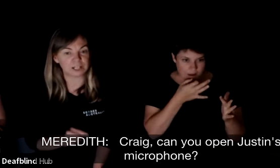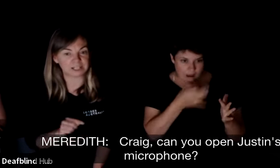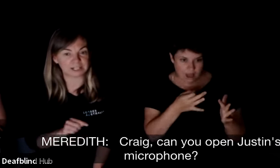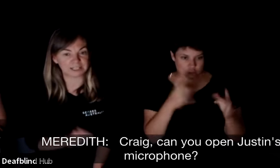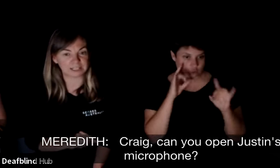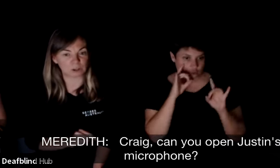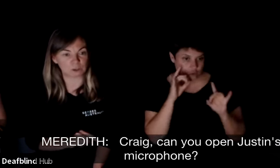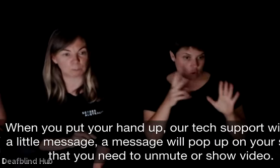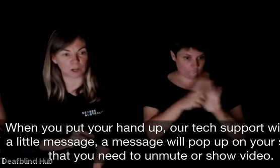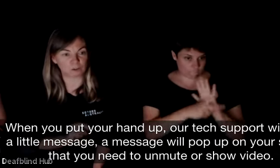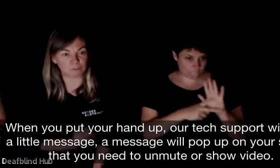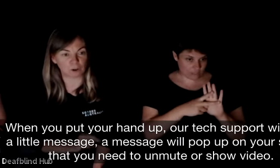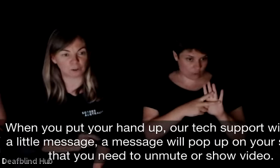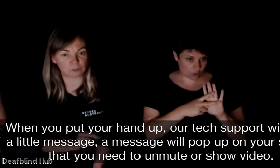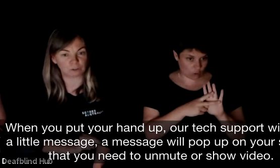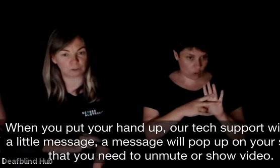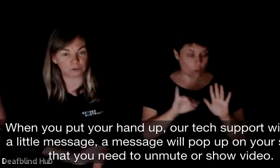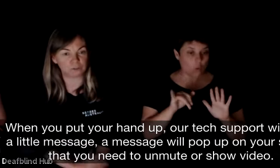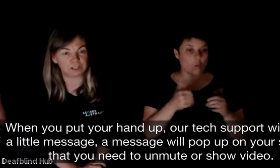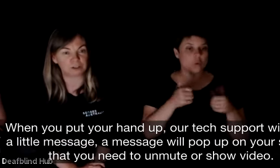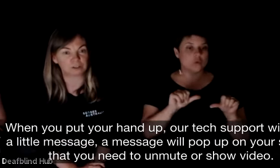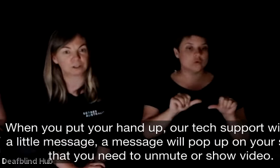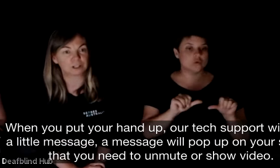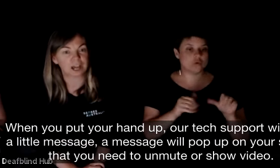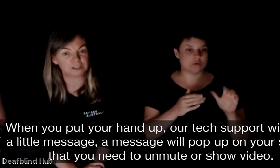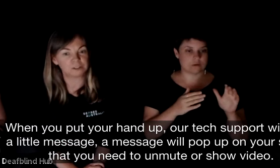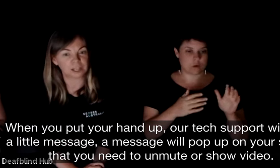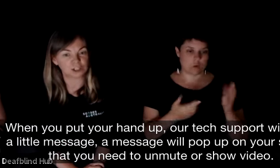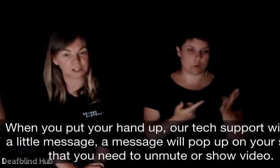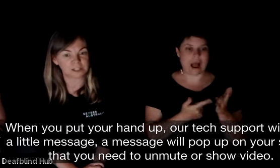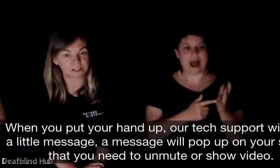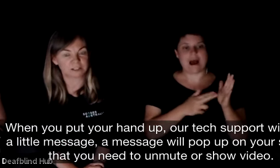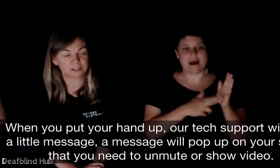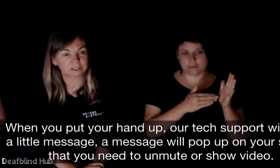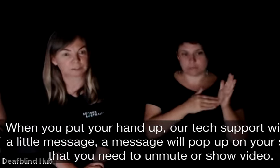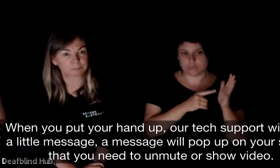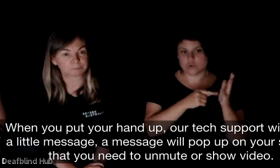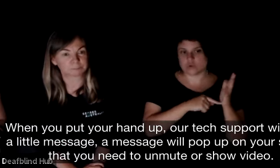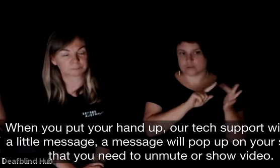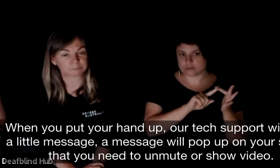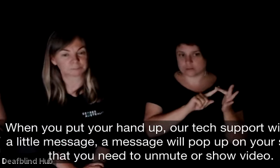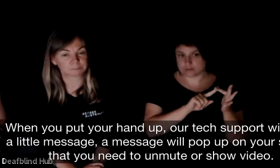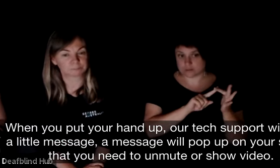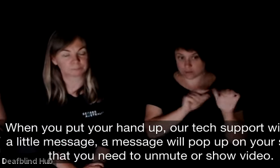Then you need to click on your microphone or your video. Are you there, Justin?